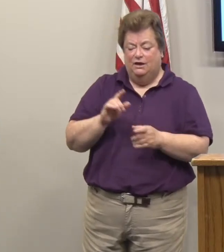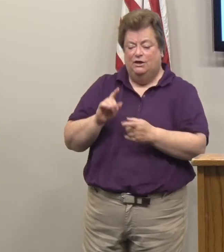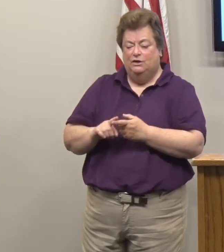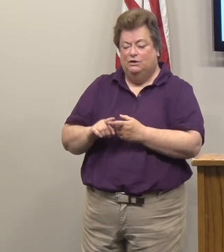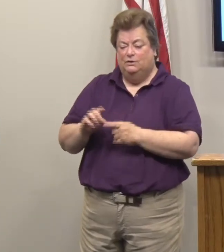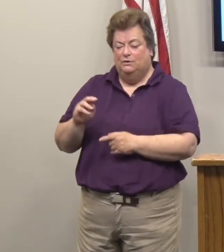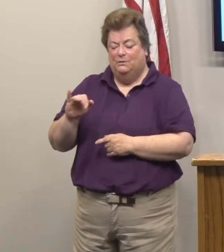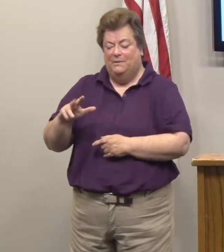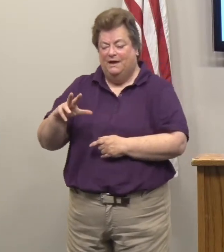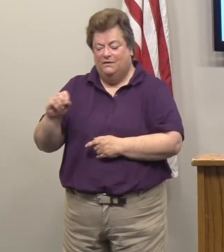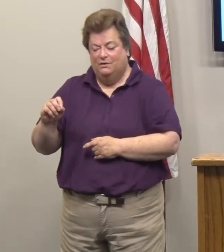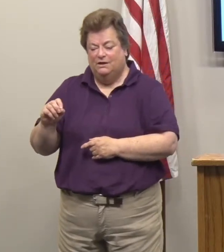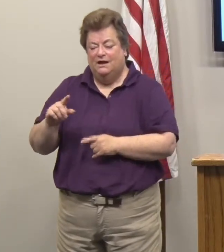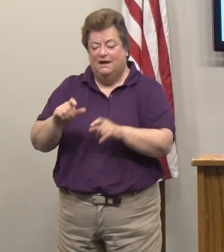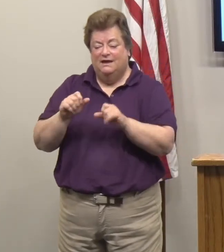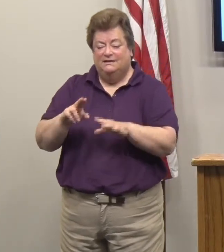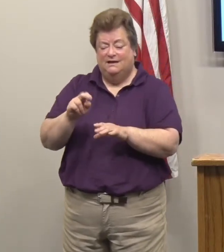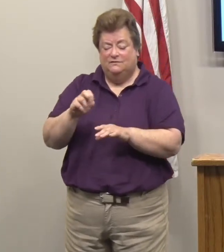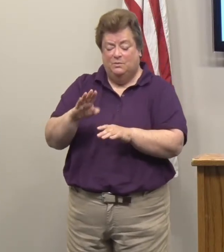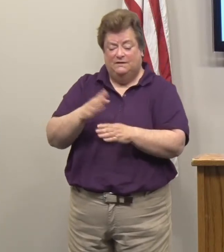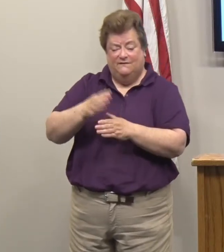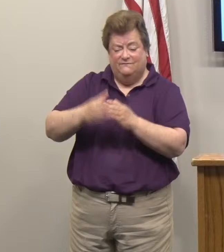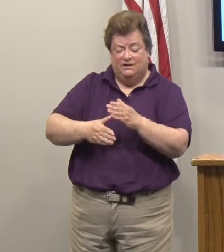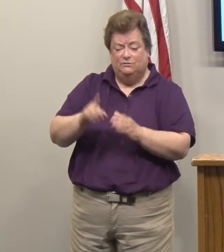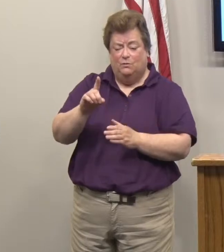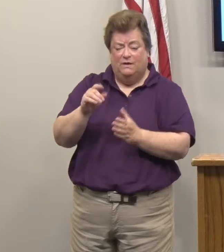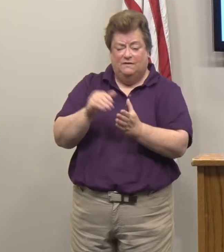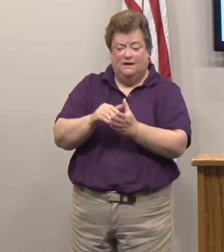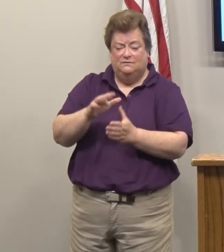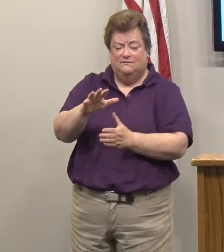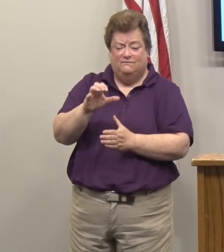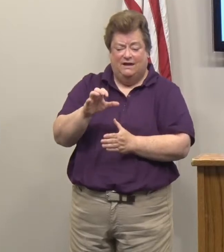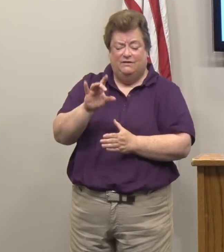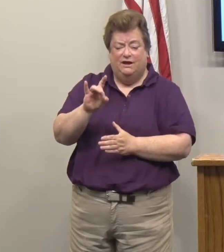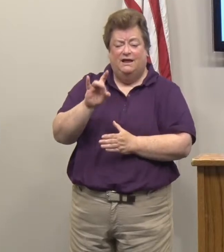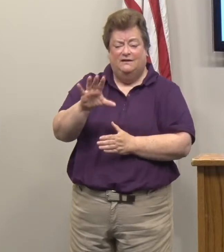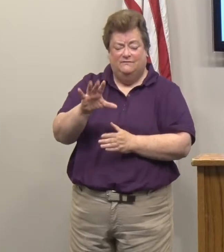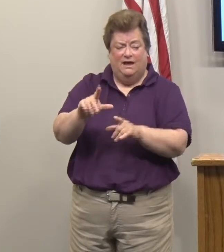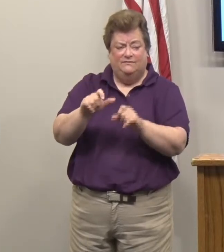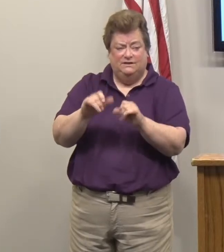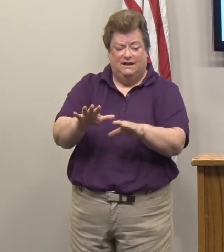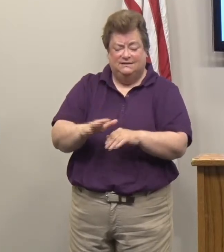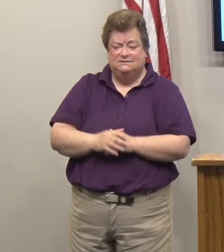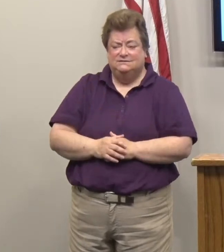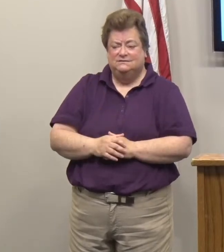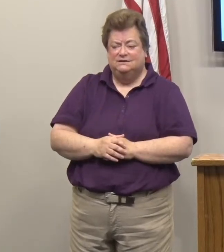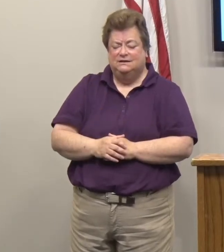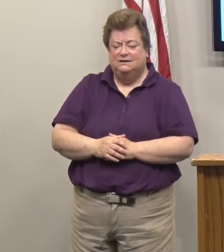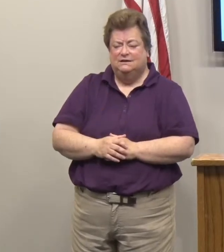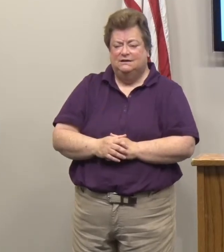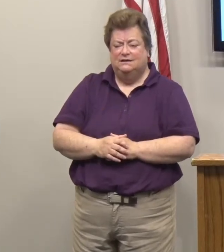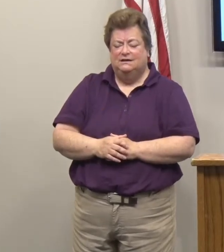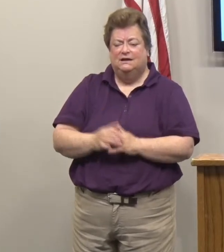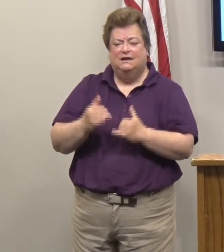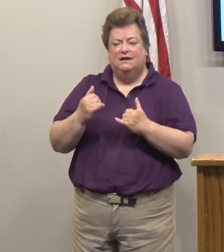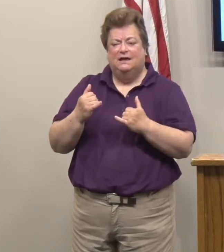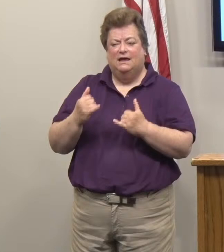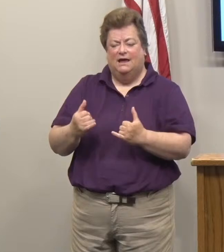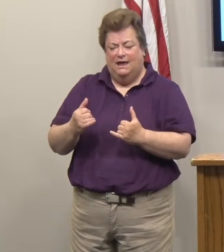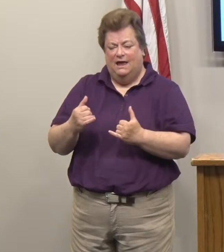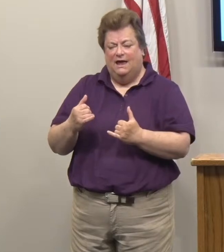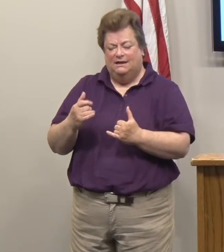Monday, Bryan Health and CHI St. Elizabeth completed 763 tests. From Sunday,